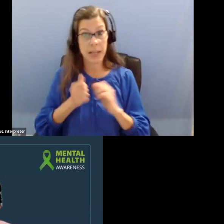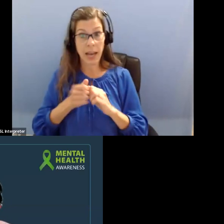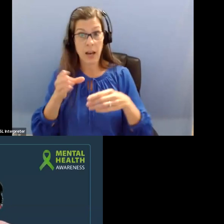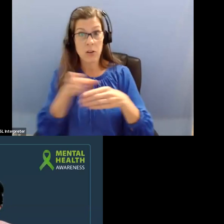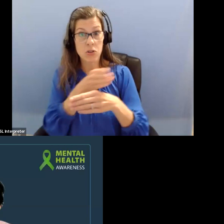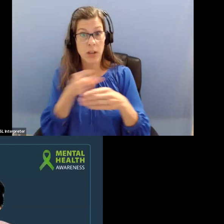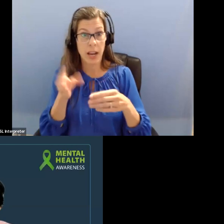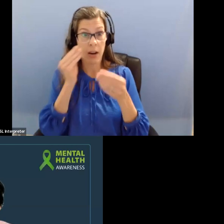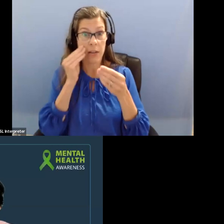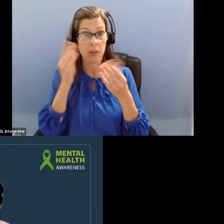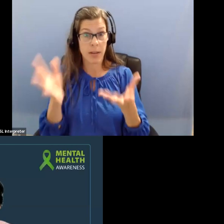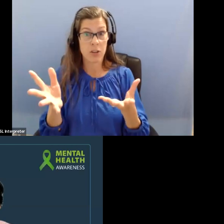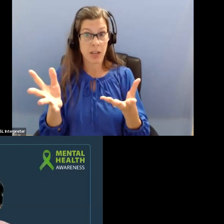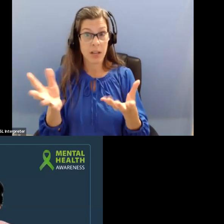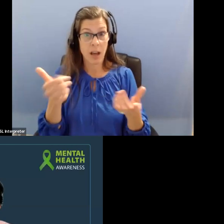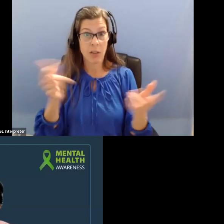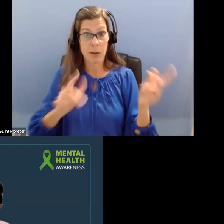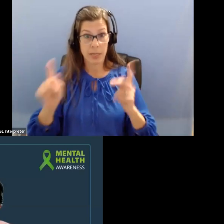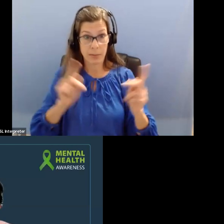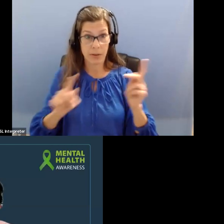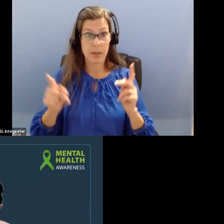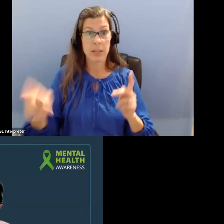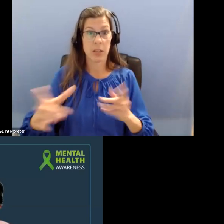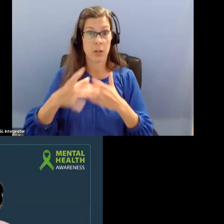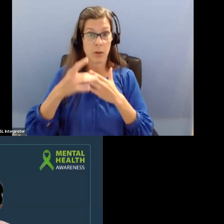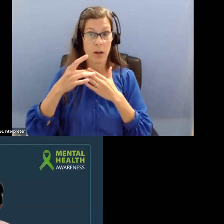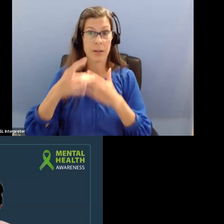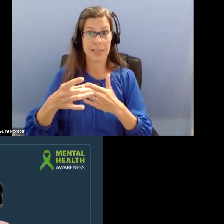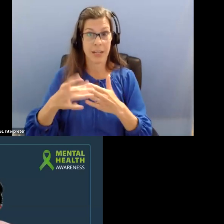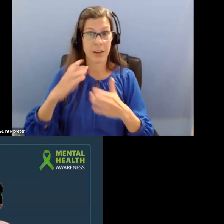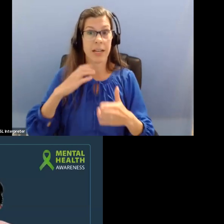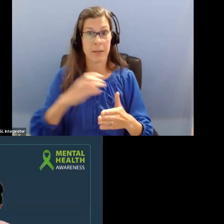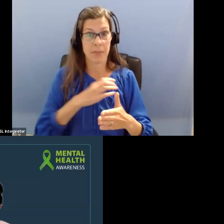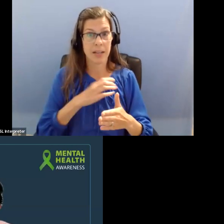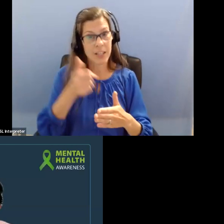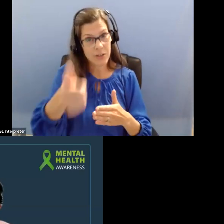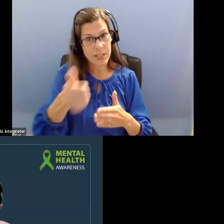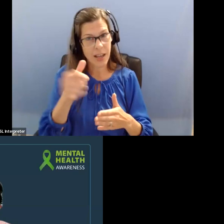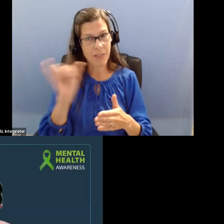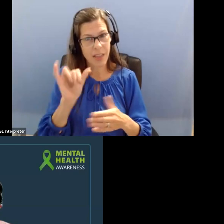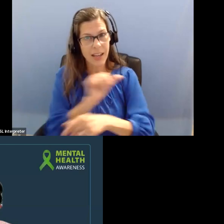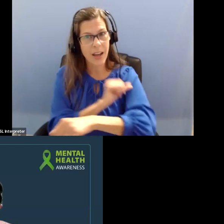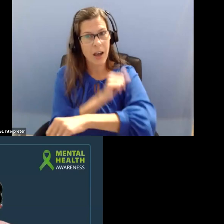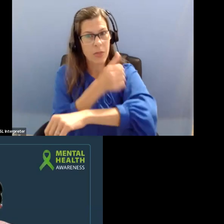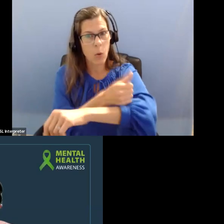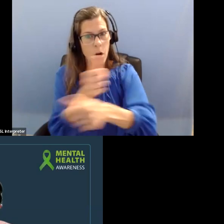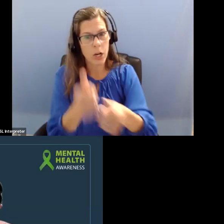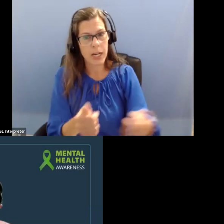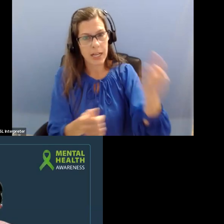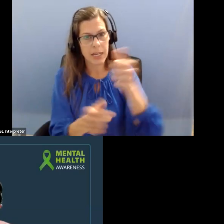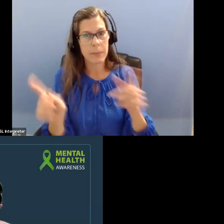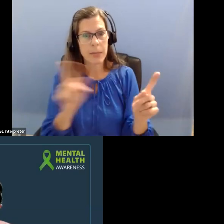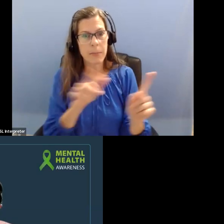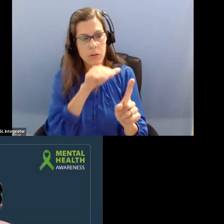others, since you as a steering committee member are considered kind of an authority and people are coming to you. And then the third is